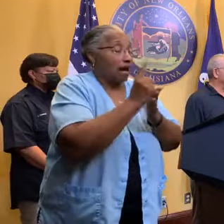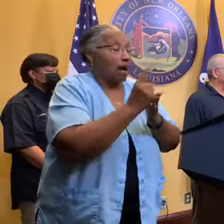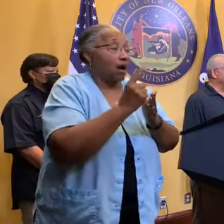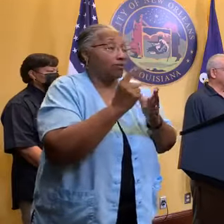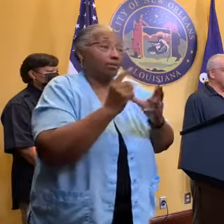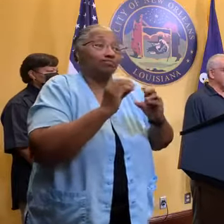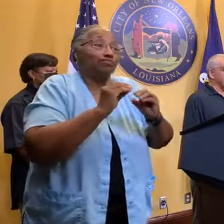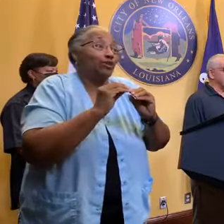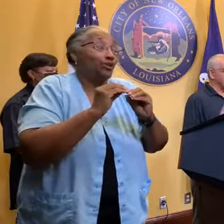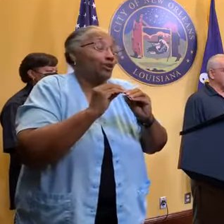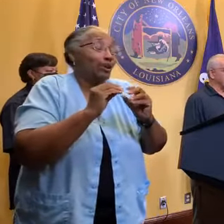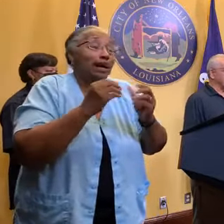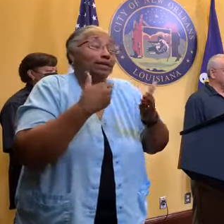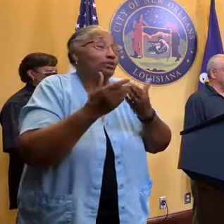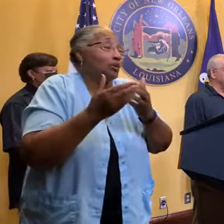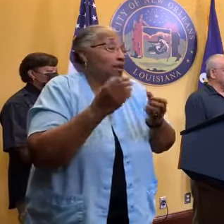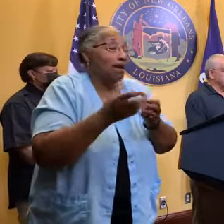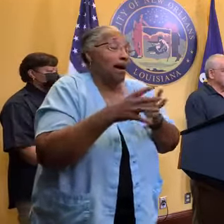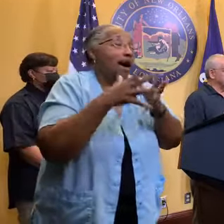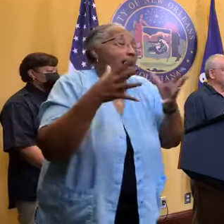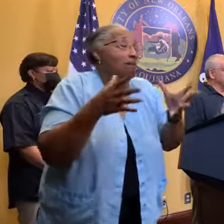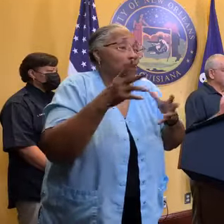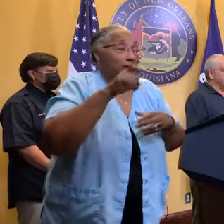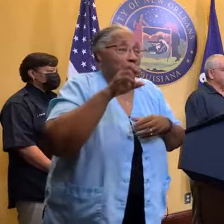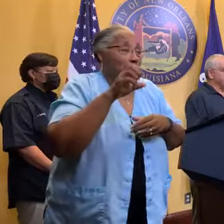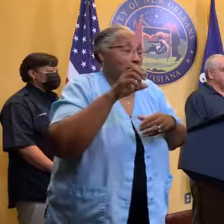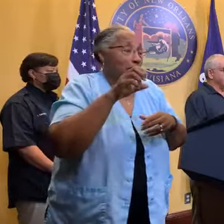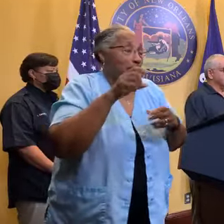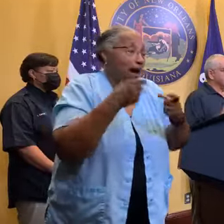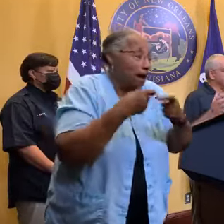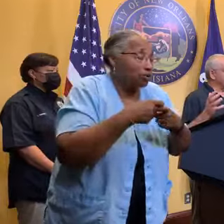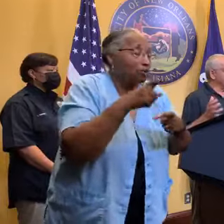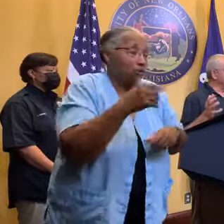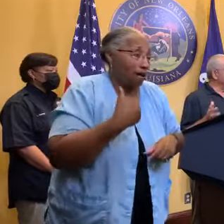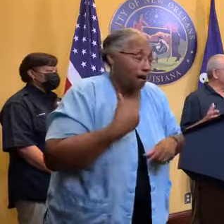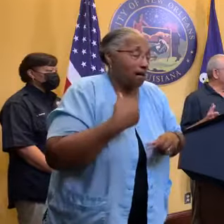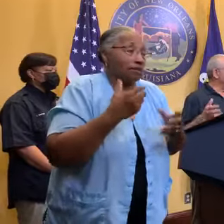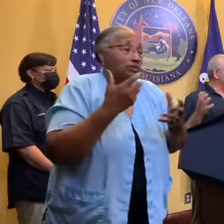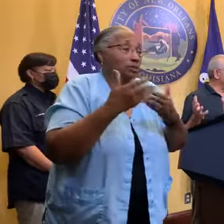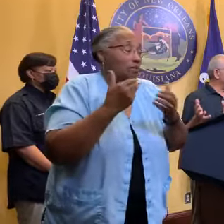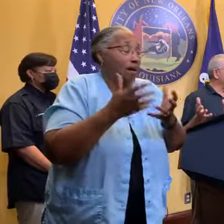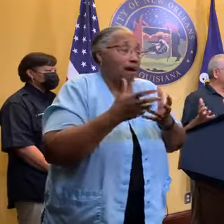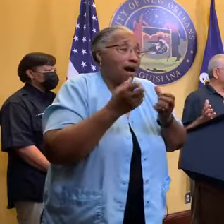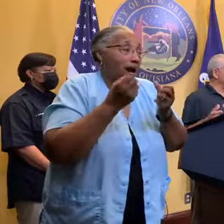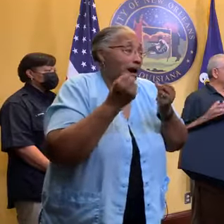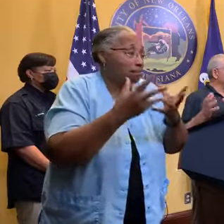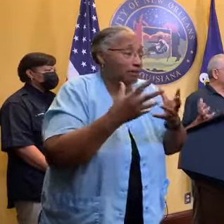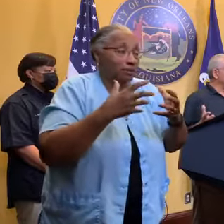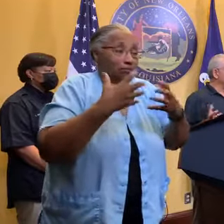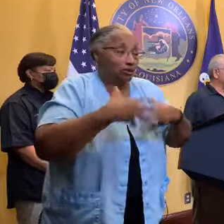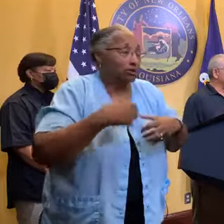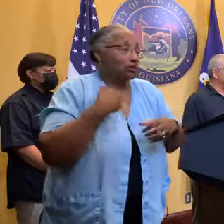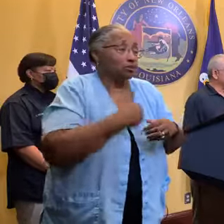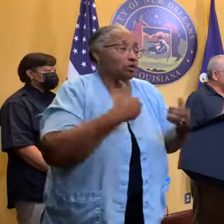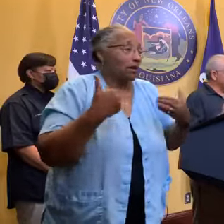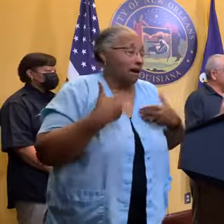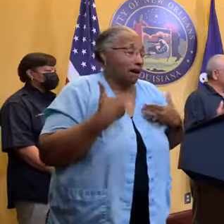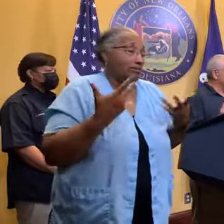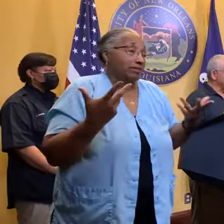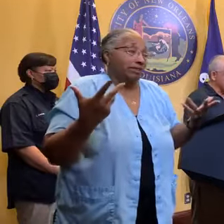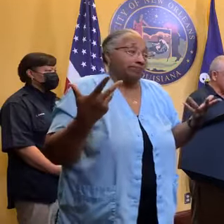will manage that, and we will have flooding. So if there's a flood, does not always mean that we're not pumping within our capacity.